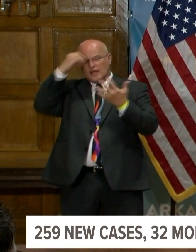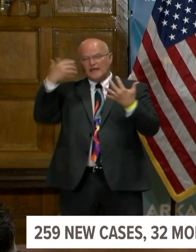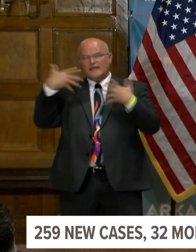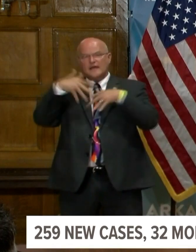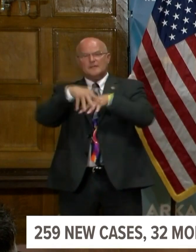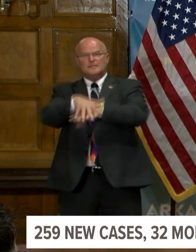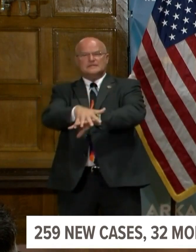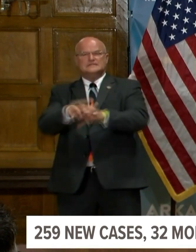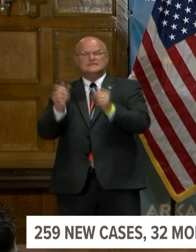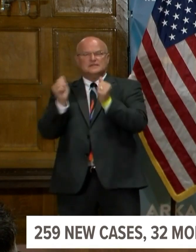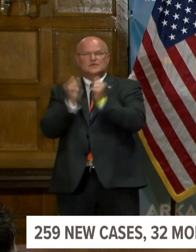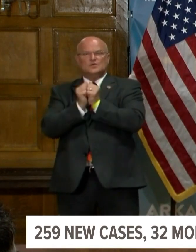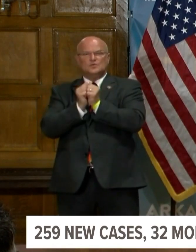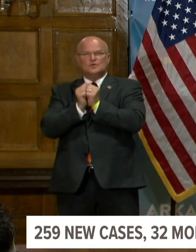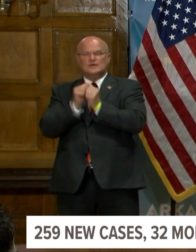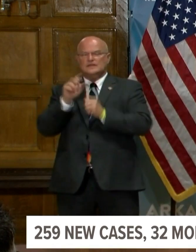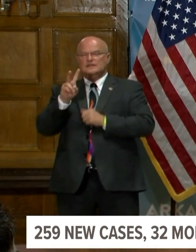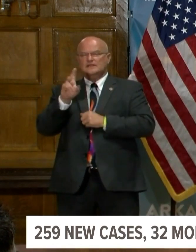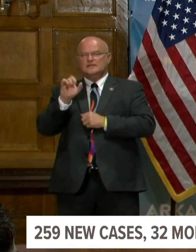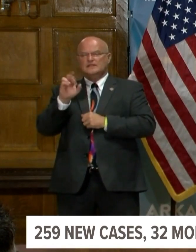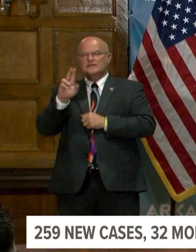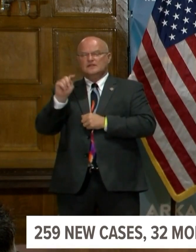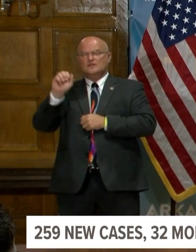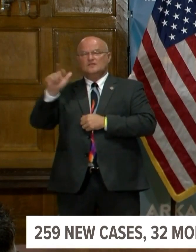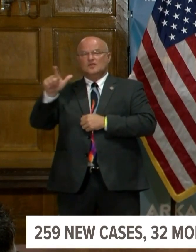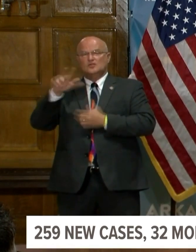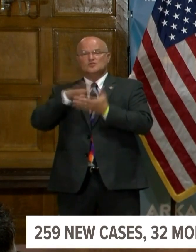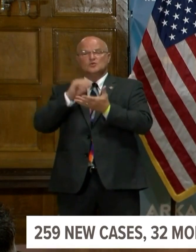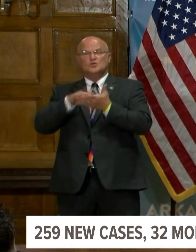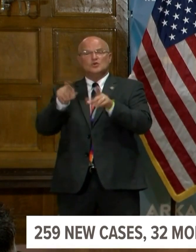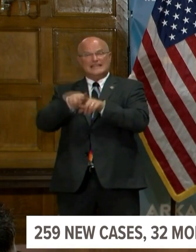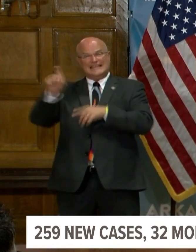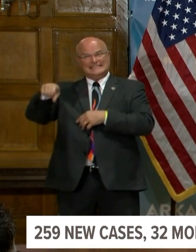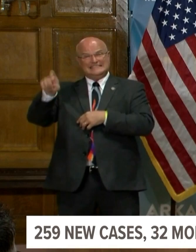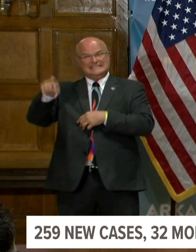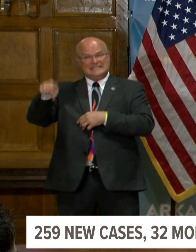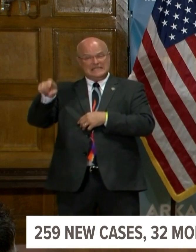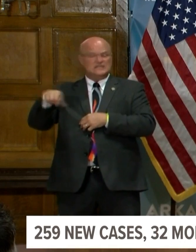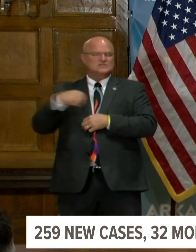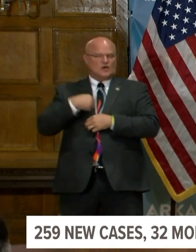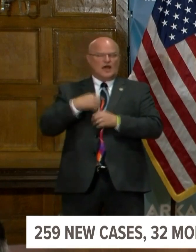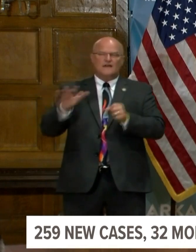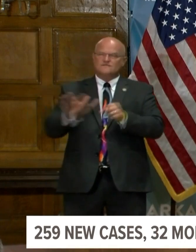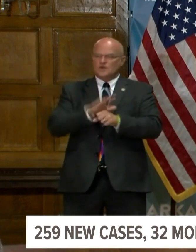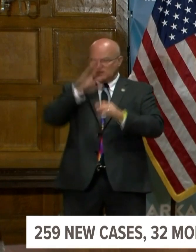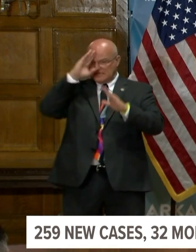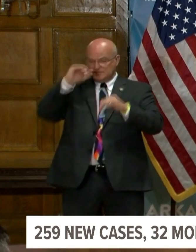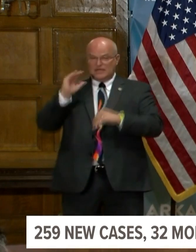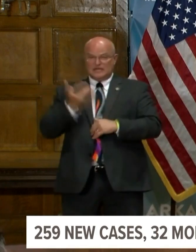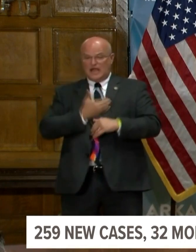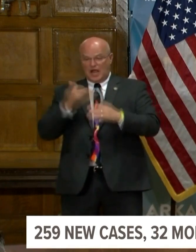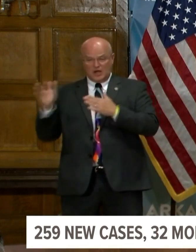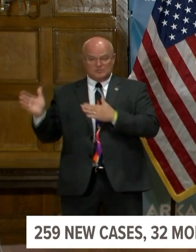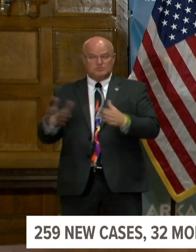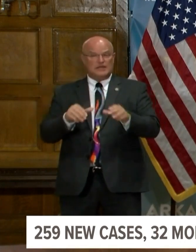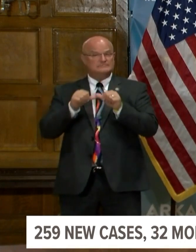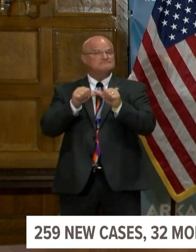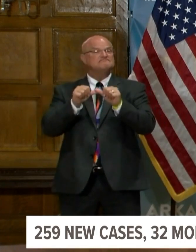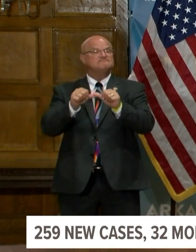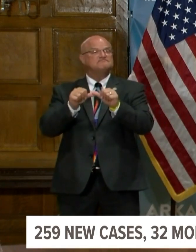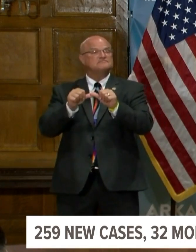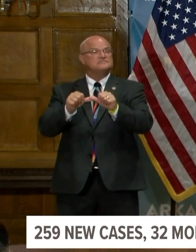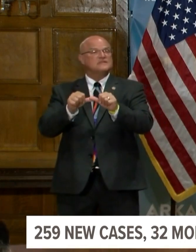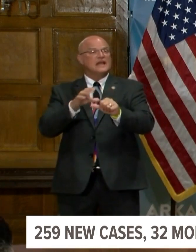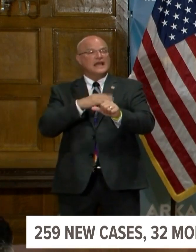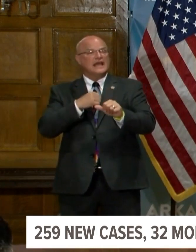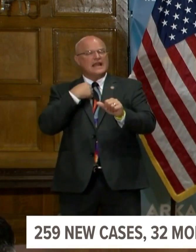in the virtual learning as needed. And so I fully expect our plan to continue,